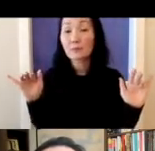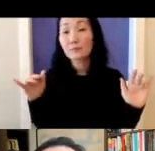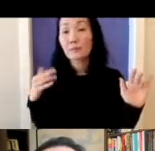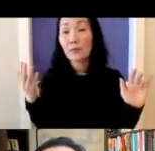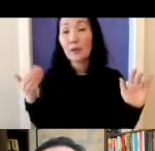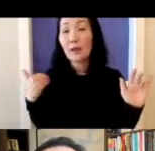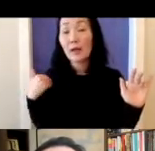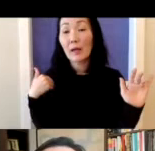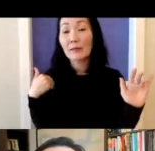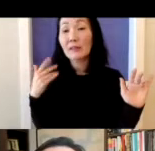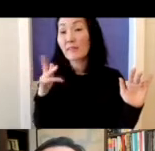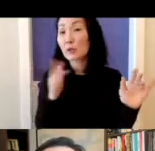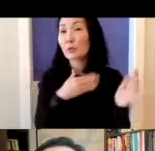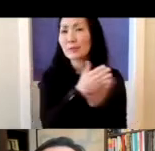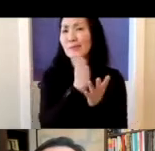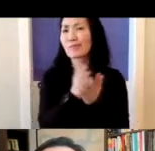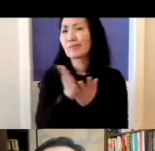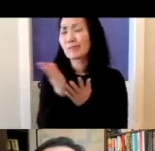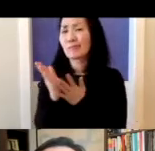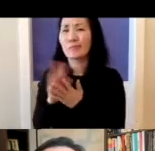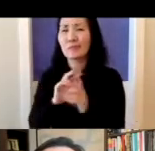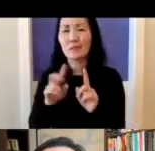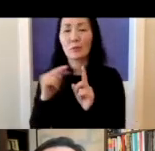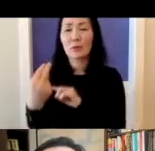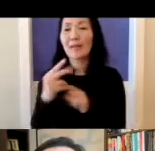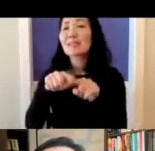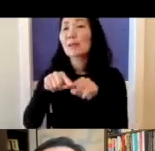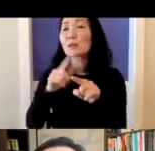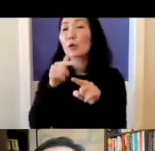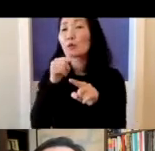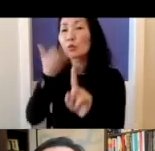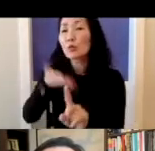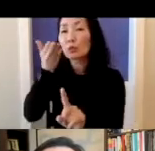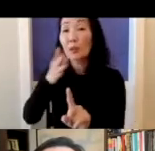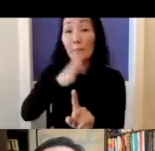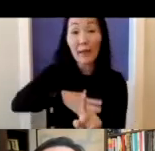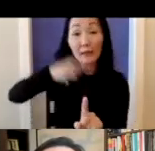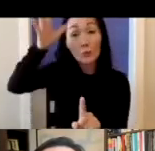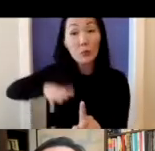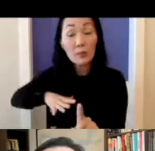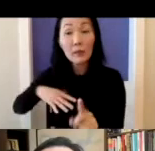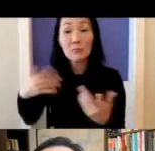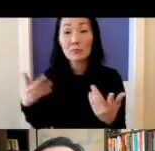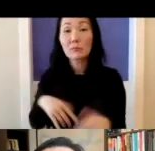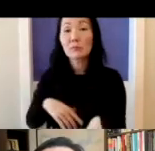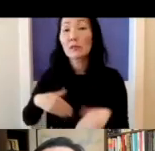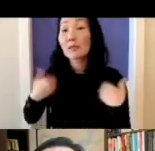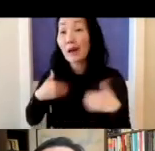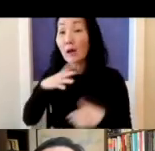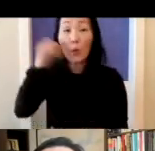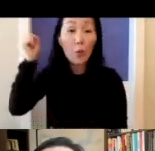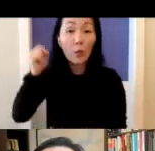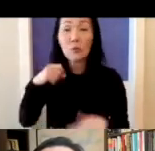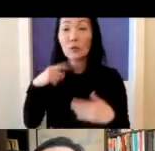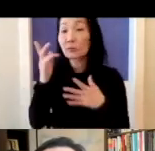different ways, depending on who you are. And I think that that's also then affiliated towards the role of incomes and talking